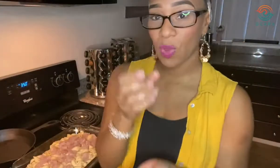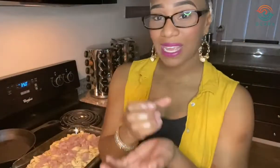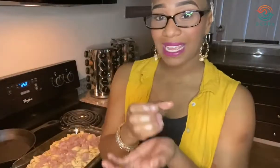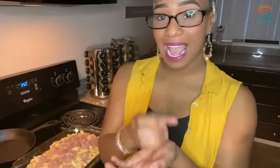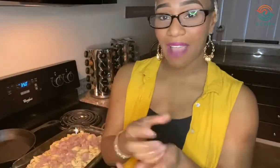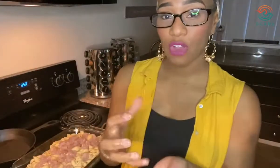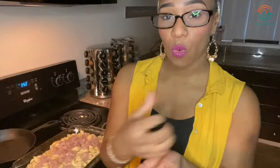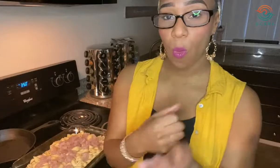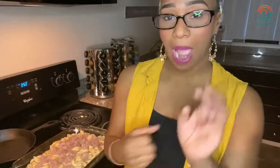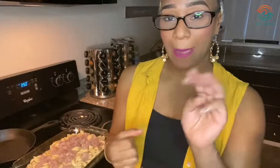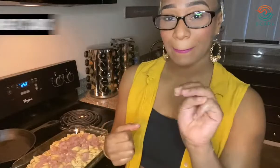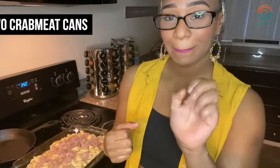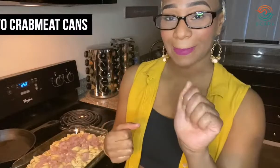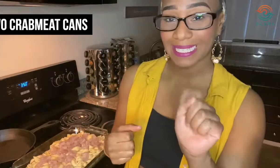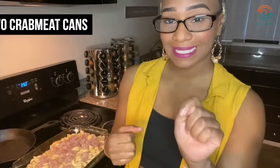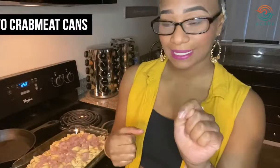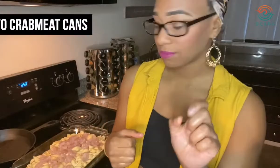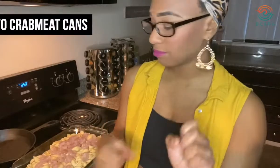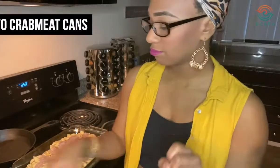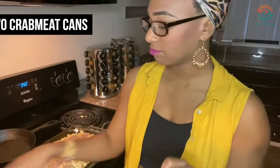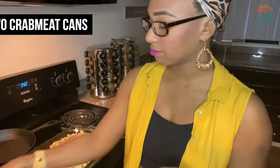You're going to be taking 2 cans of the crab meat.